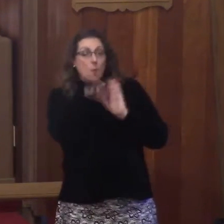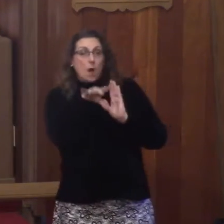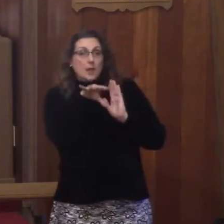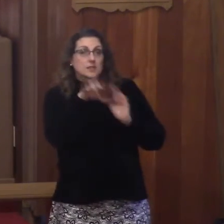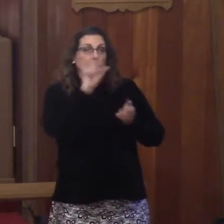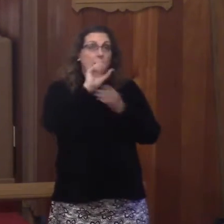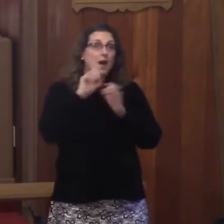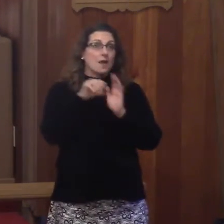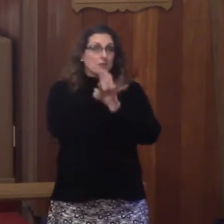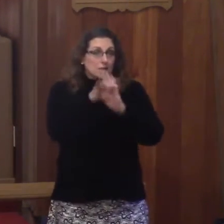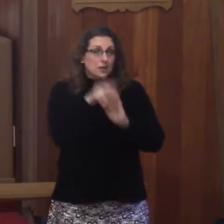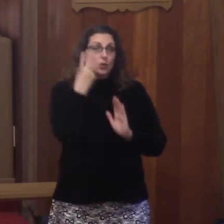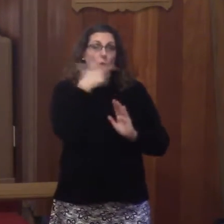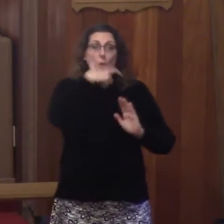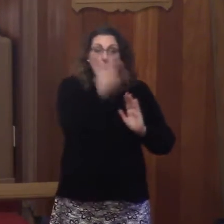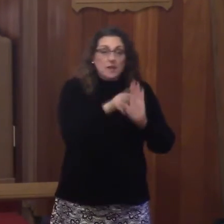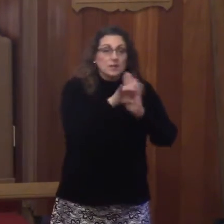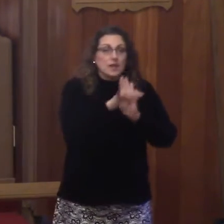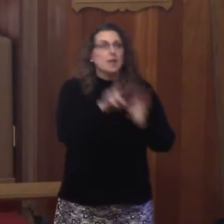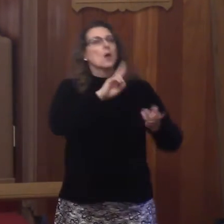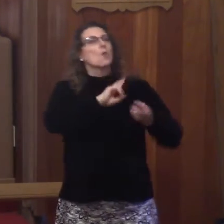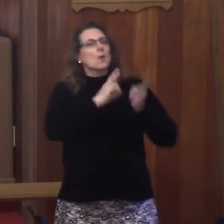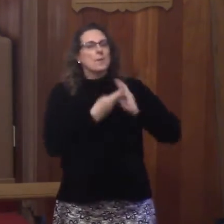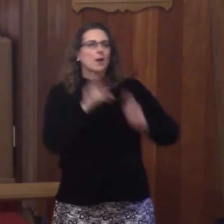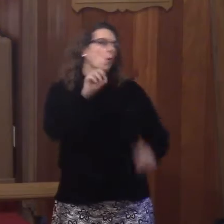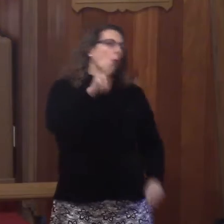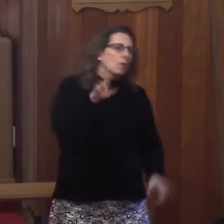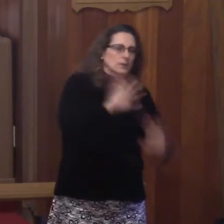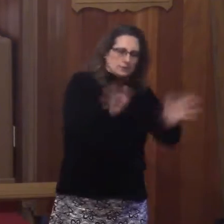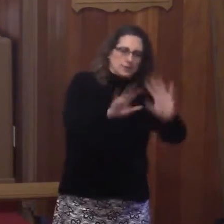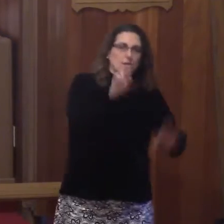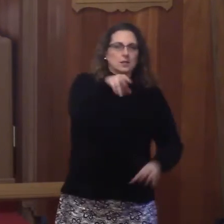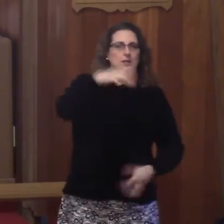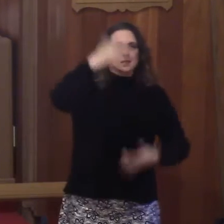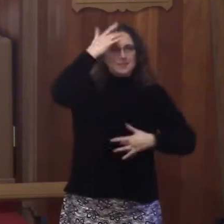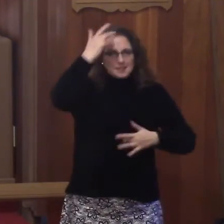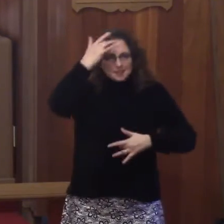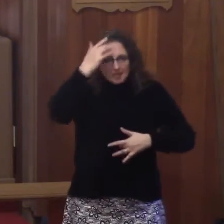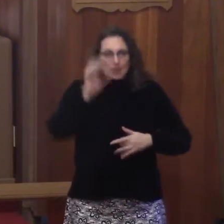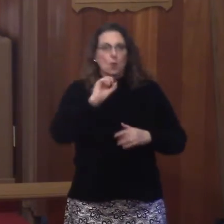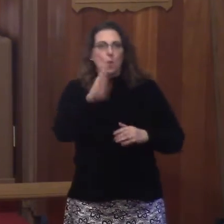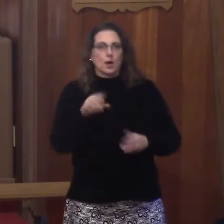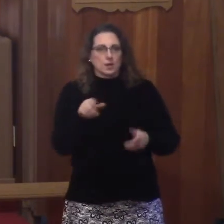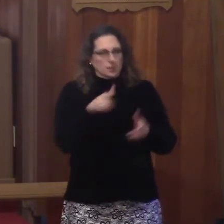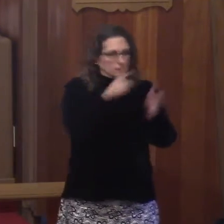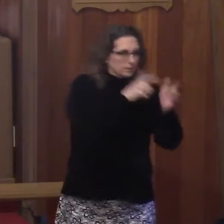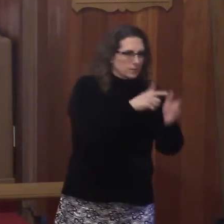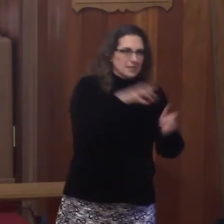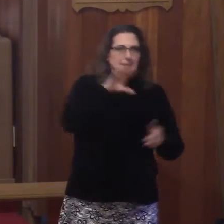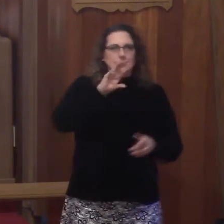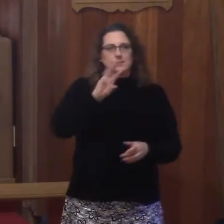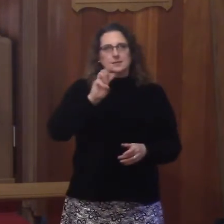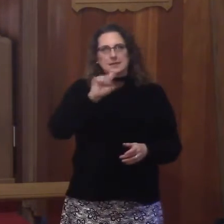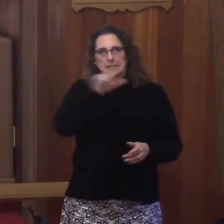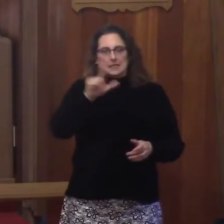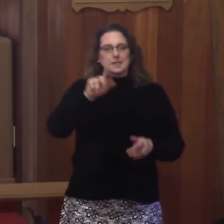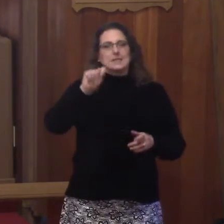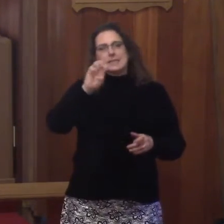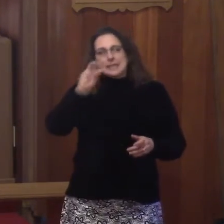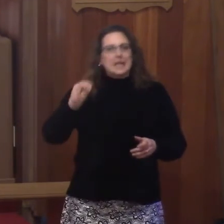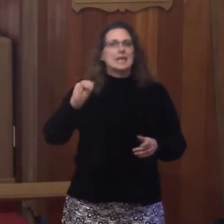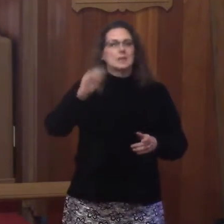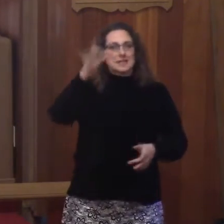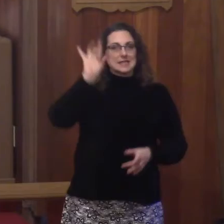skipping church, repent. mean, unless you're sick or with SEAL Team 6 hunting down some terrorists, there's no reason to miss church.